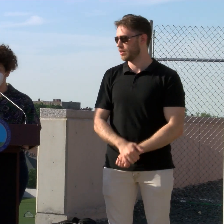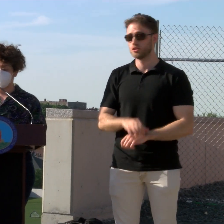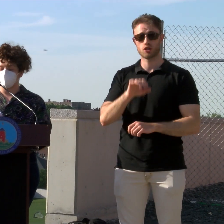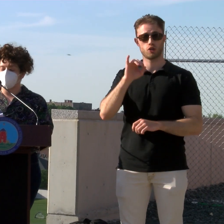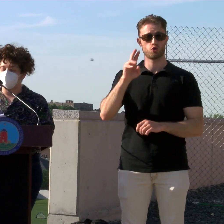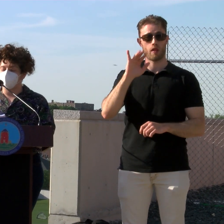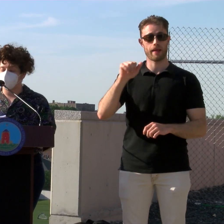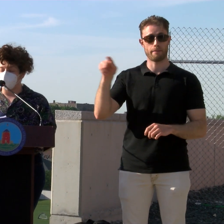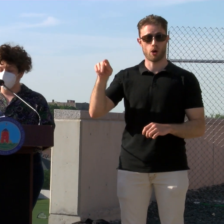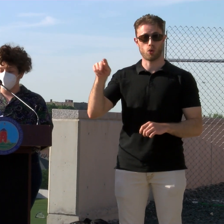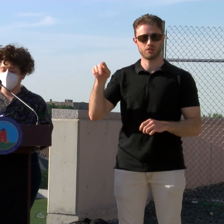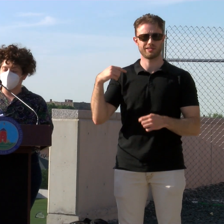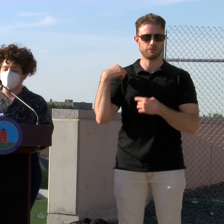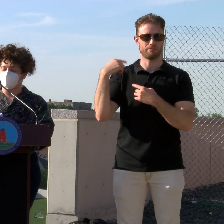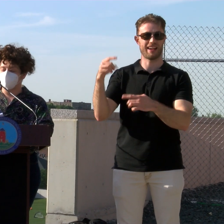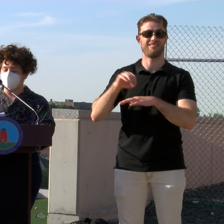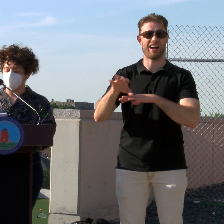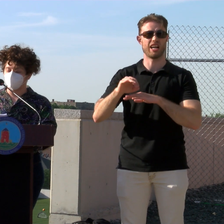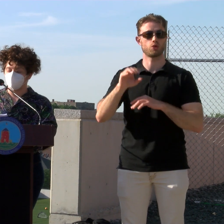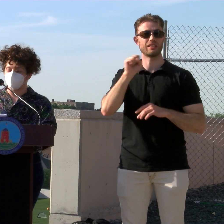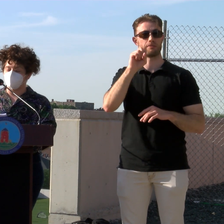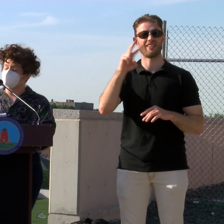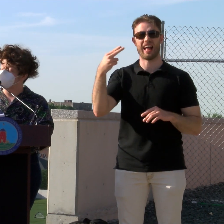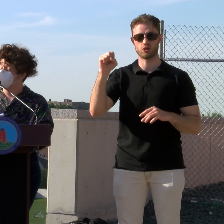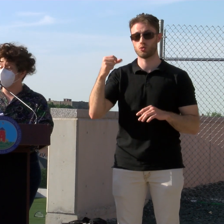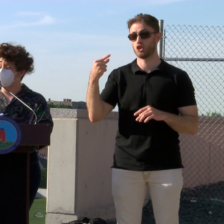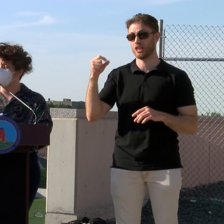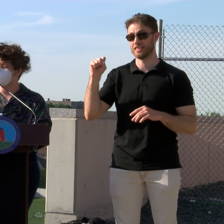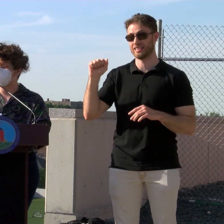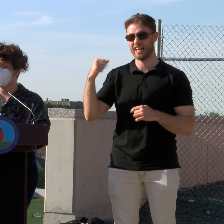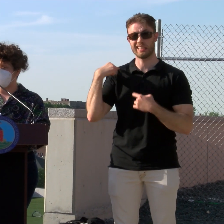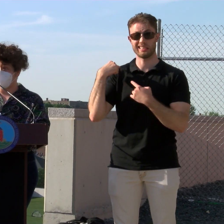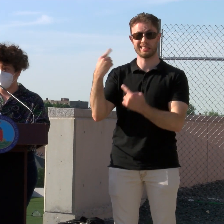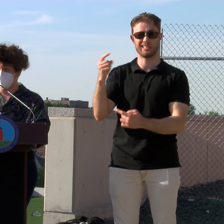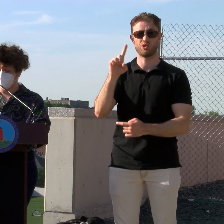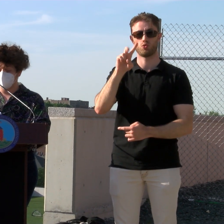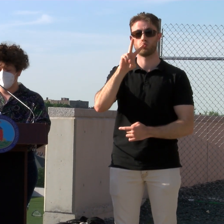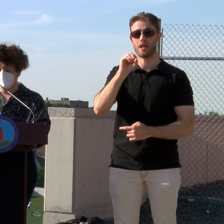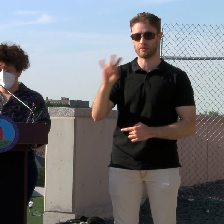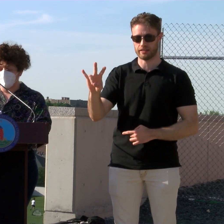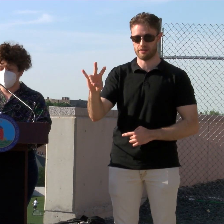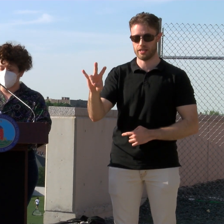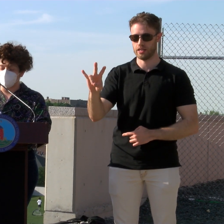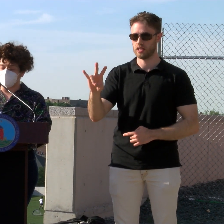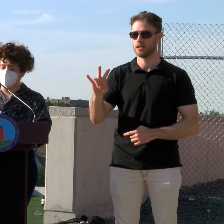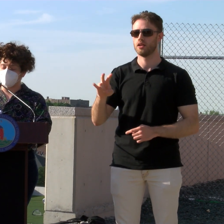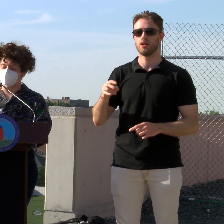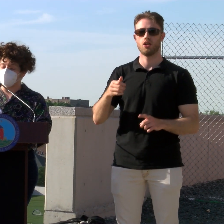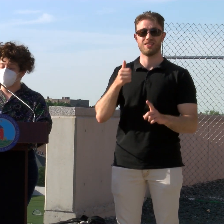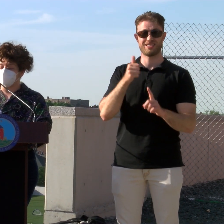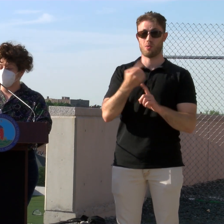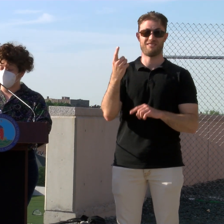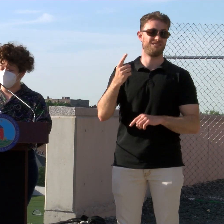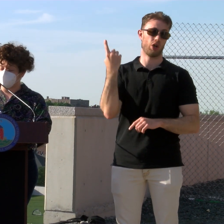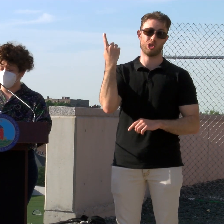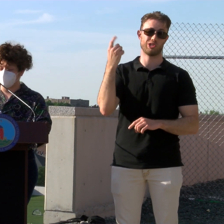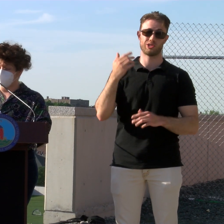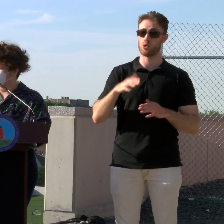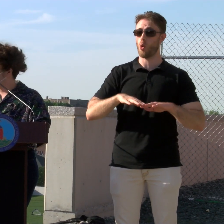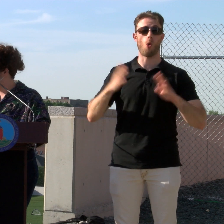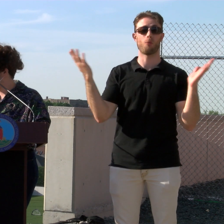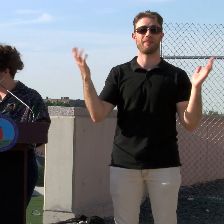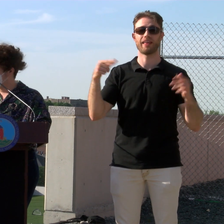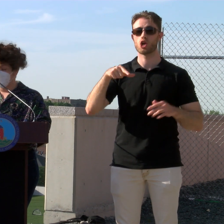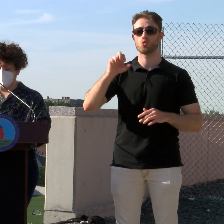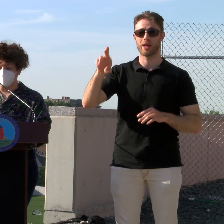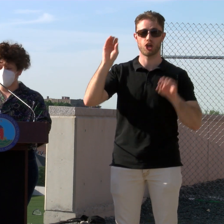Julia Post has been an advisor with the Somerville High School GSA since 2007. She was one of the first openly queer teachers at the